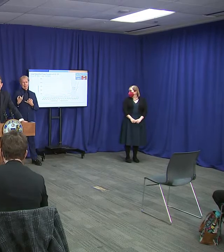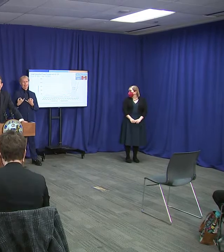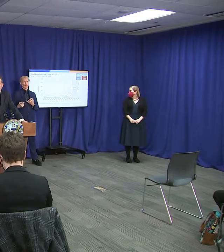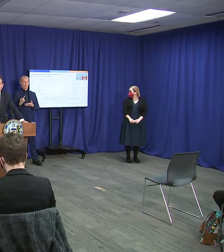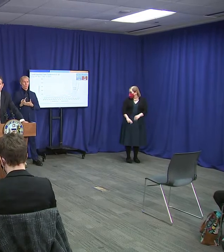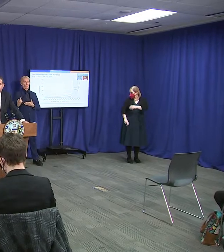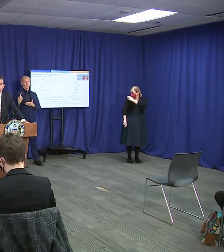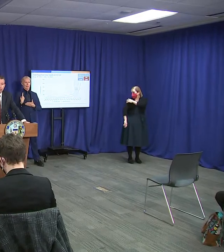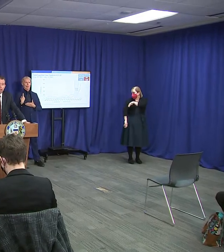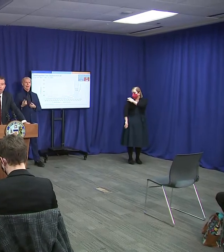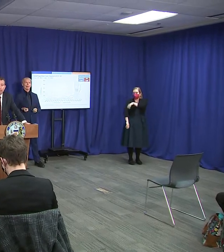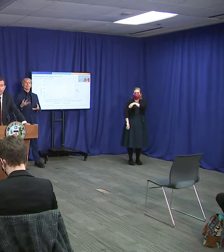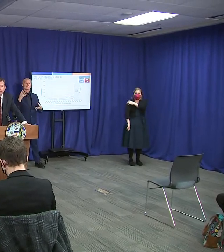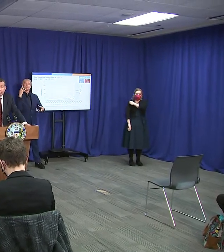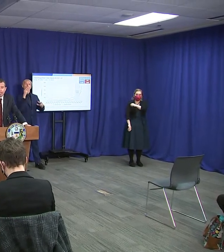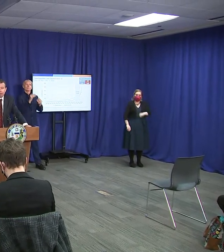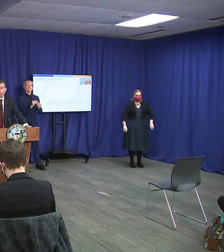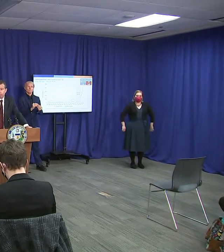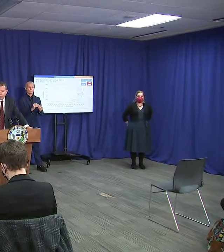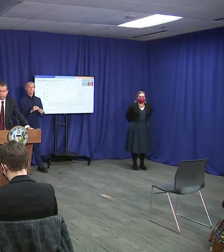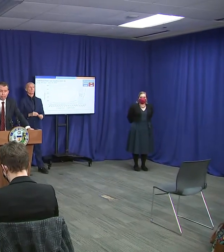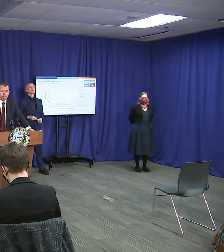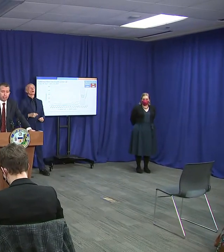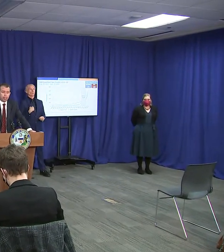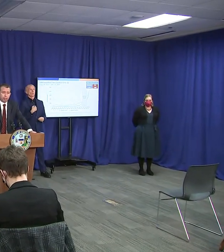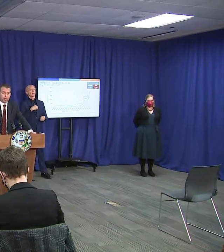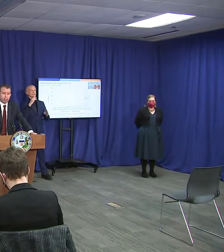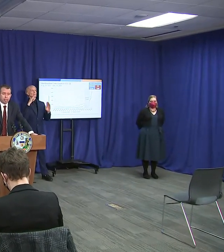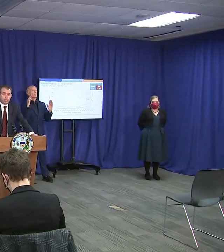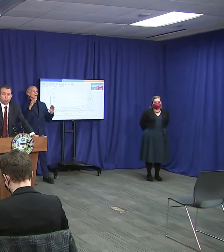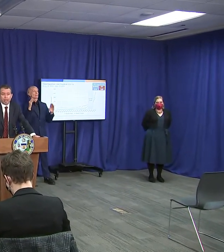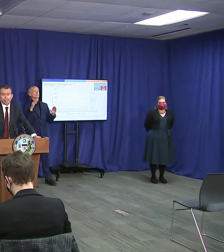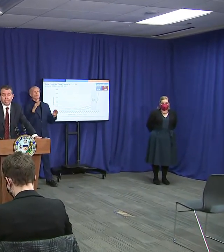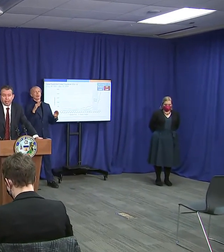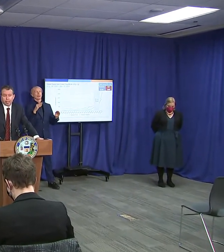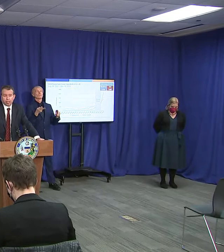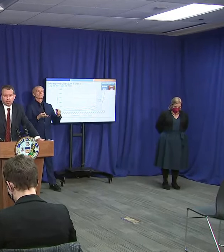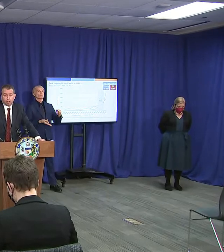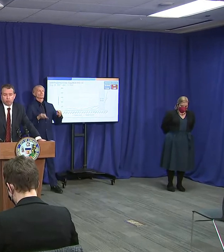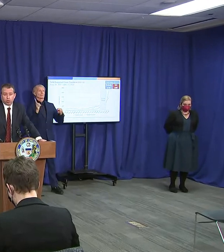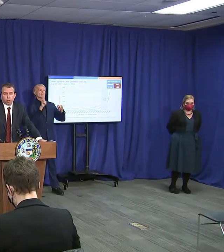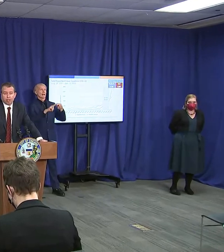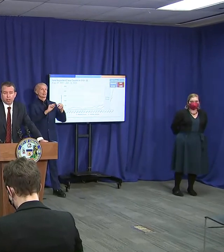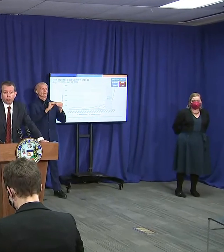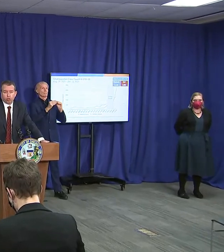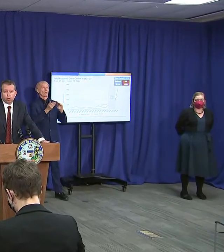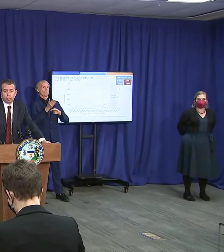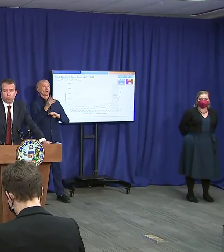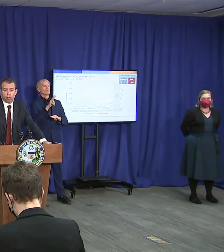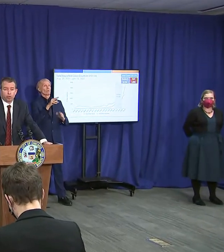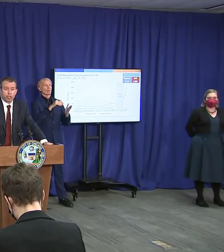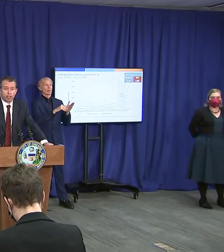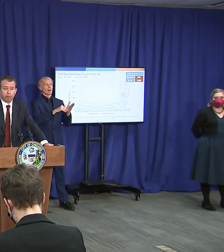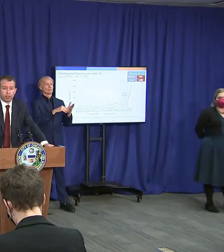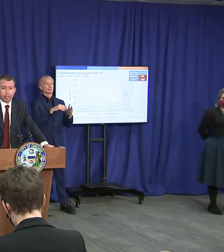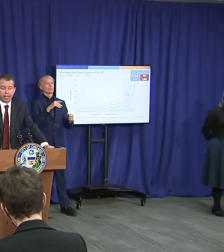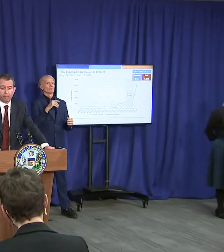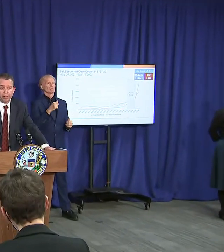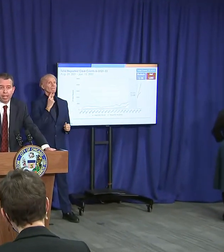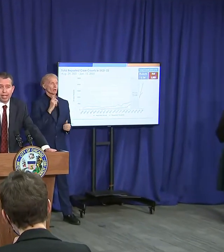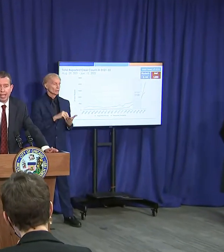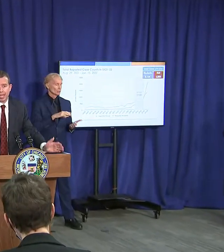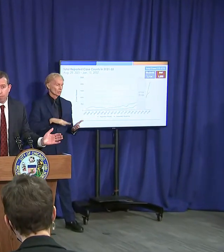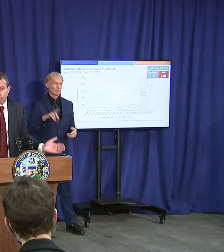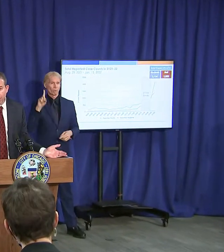what our current cases were. And you can notice, and we expected this, that we saw a rise in cases, over 2,000 for students, over 1,300 for